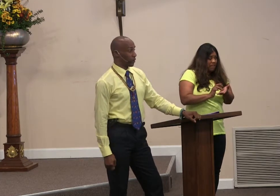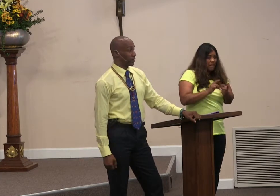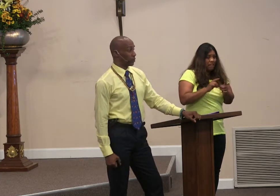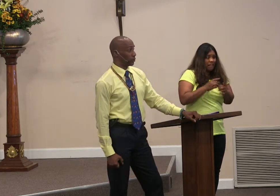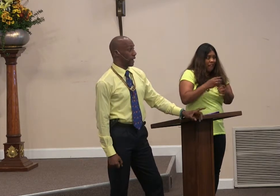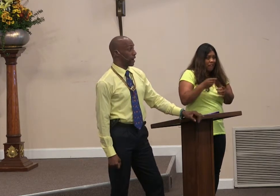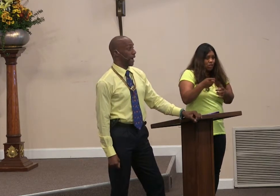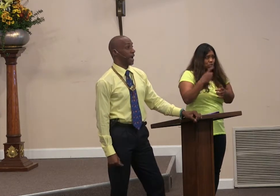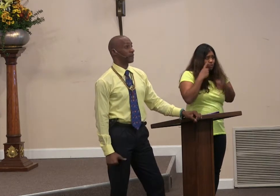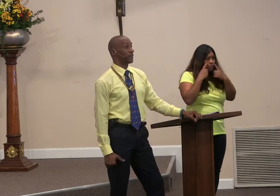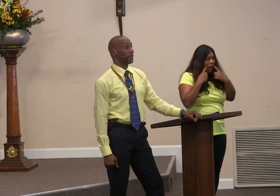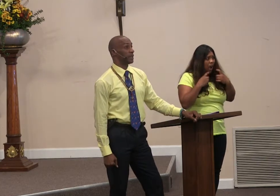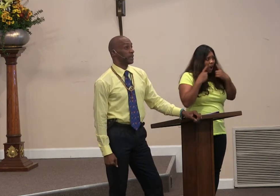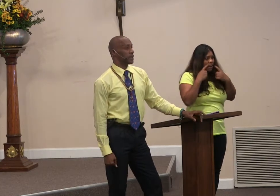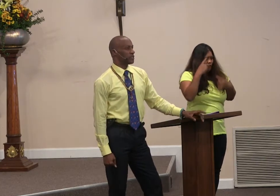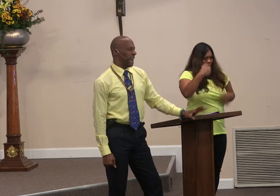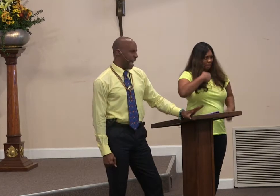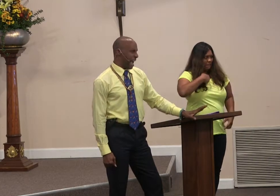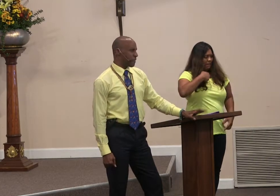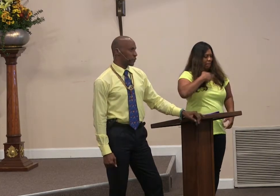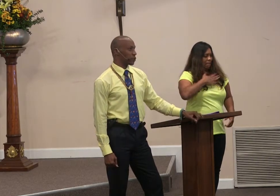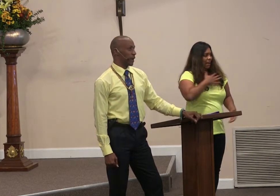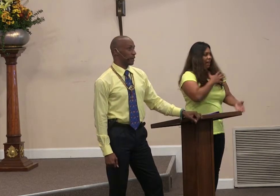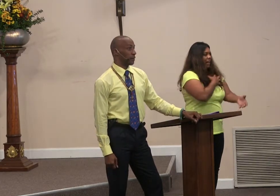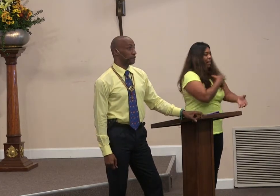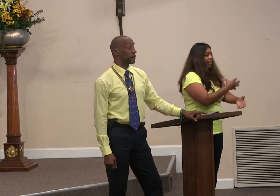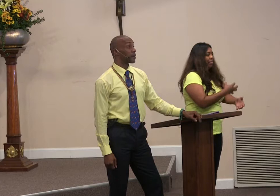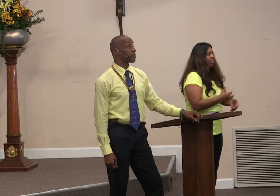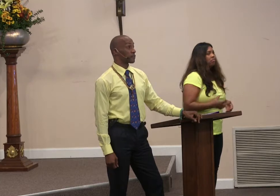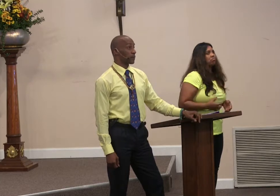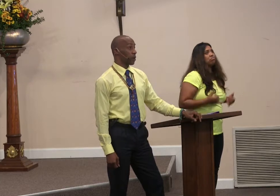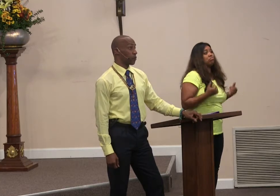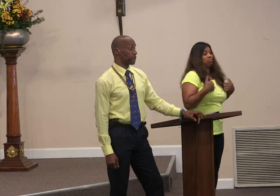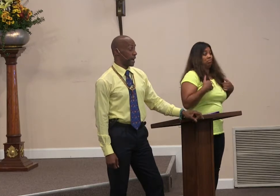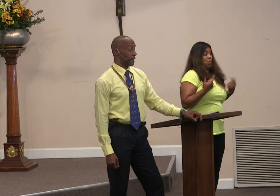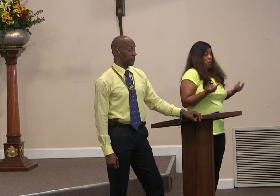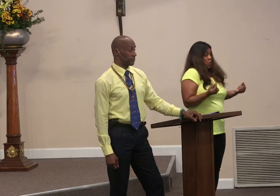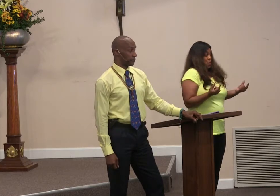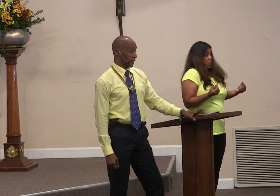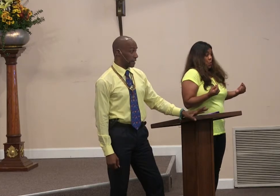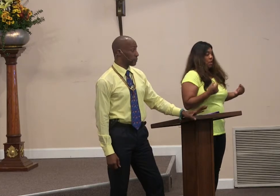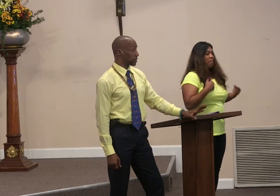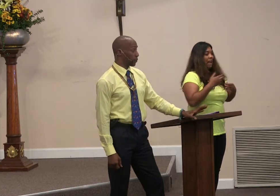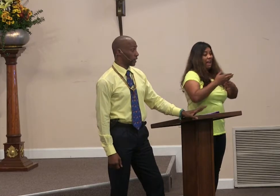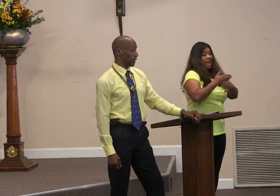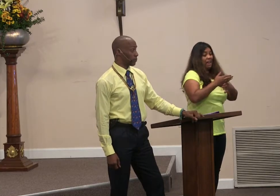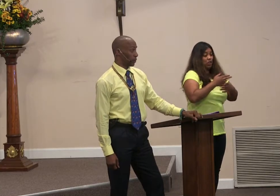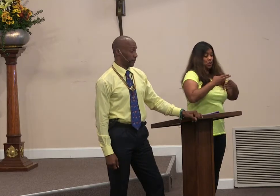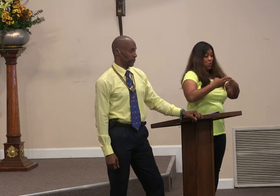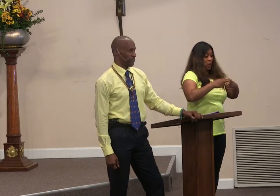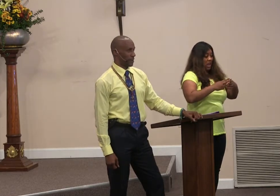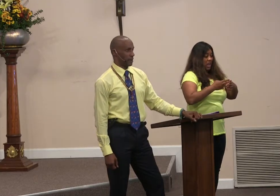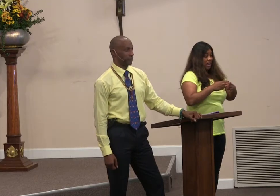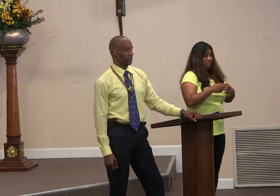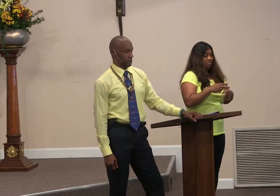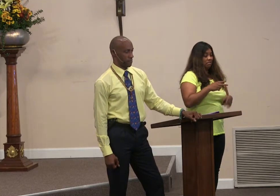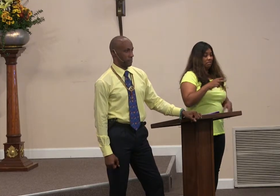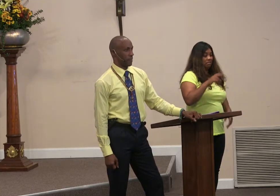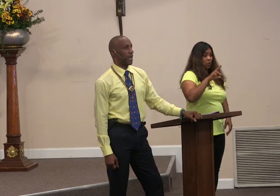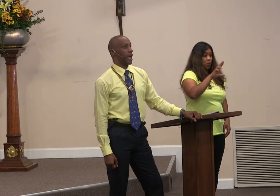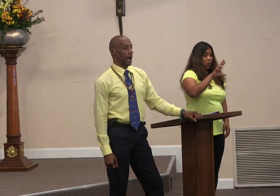what did Ray do? Now, at the average weight of 305, that's how much I weighed at that point,